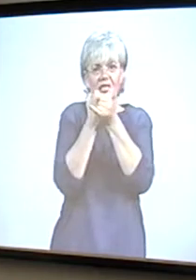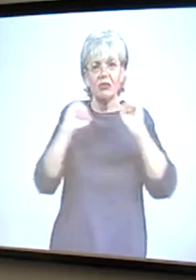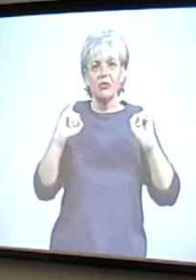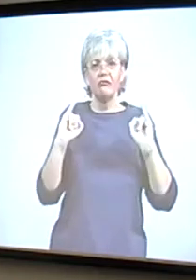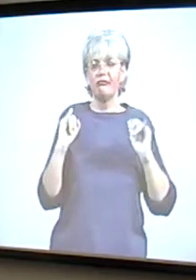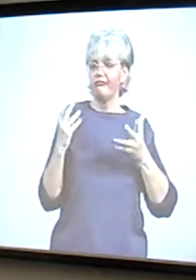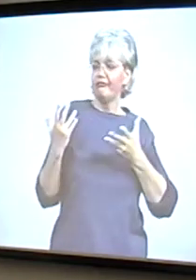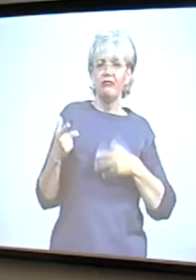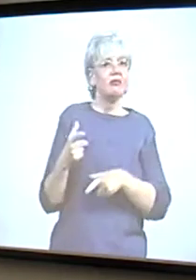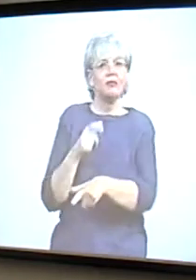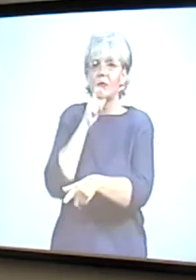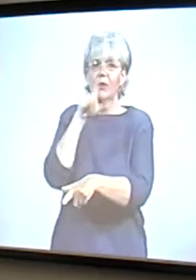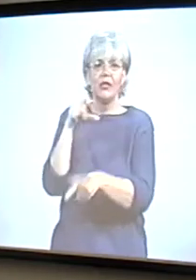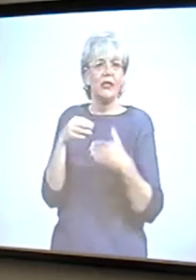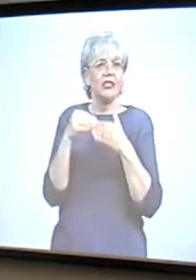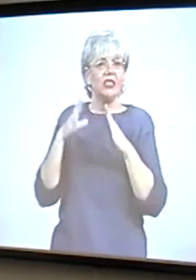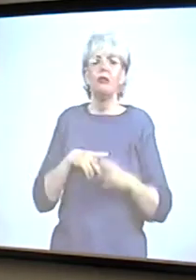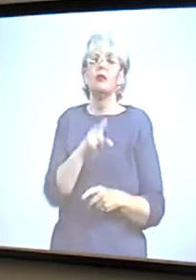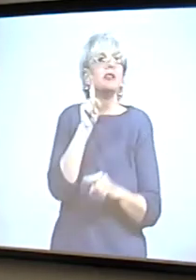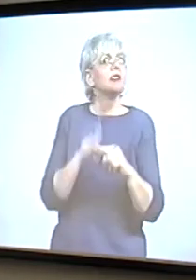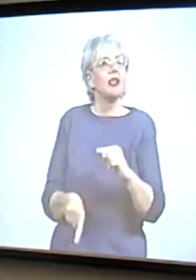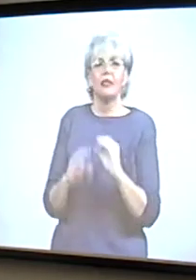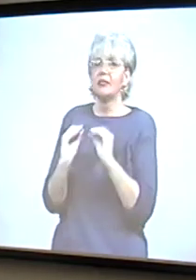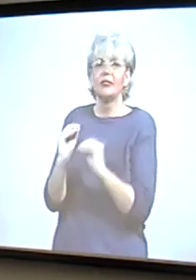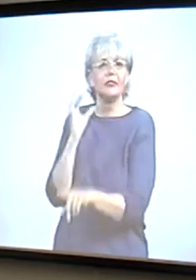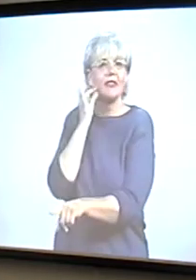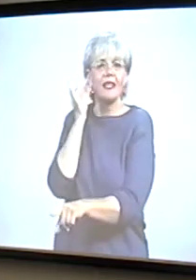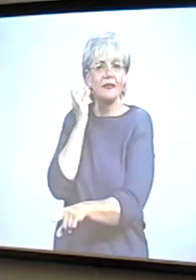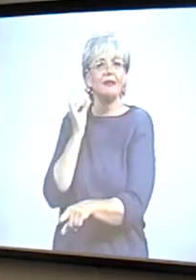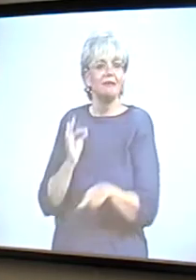live alone and independent. They don't need a leader,